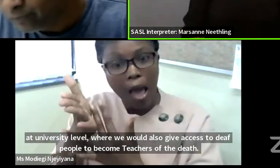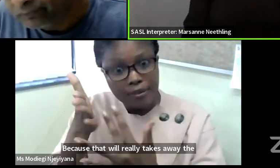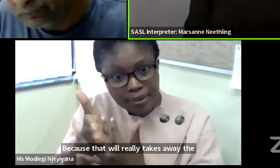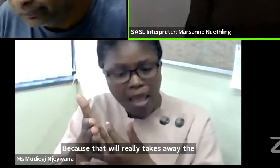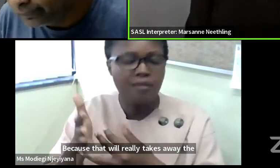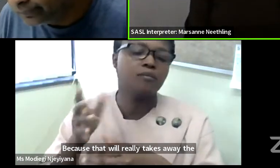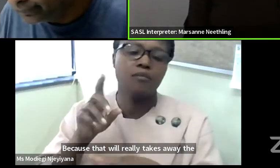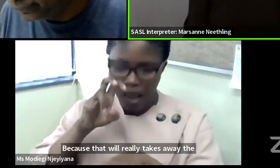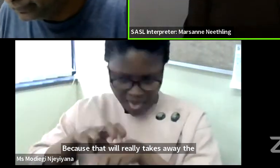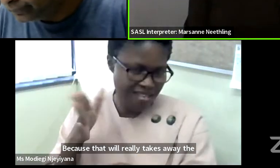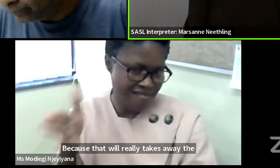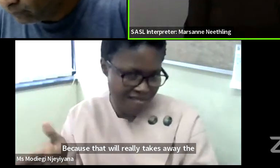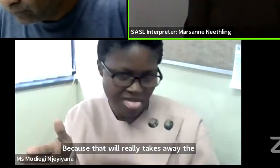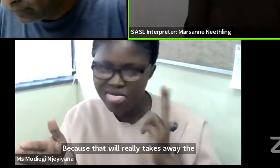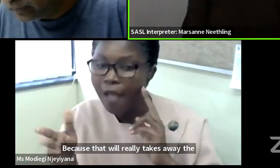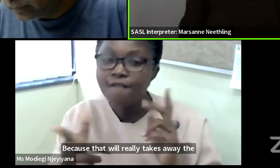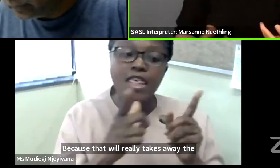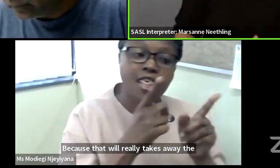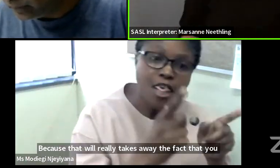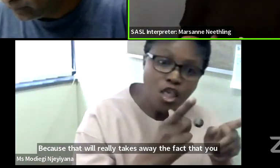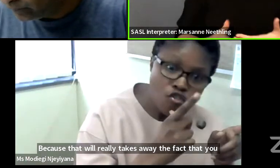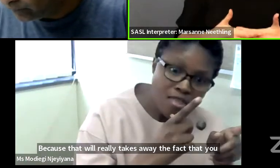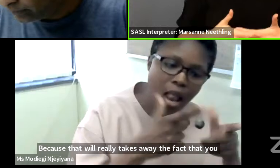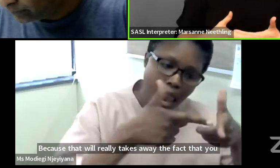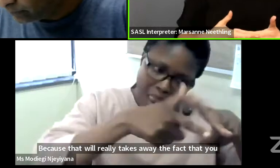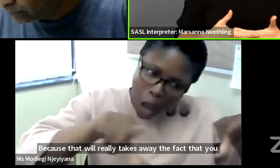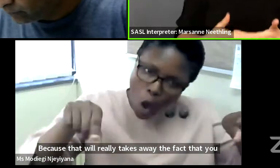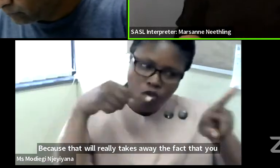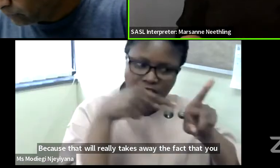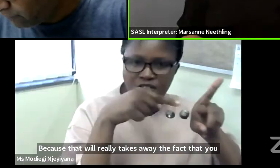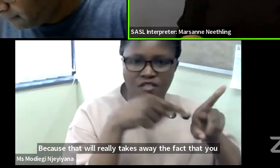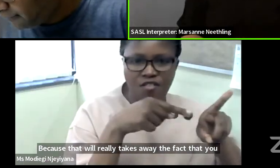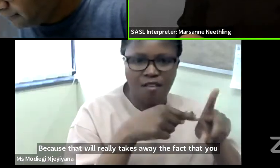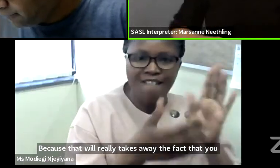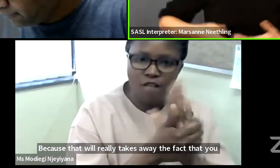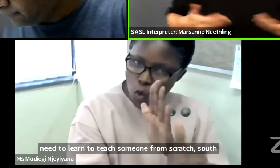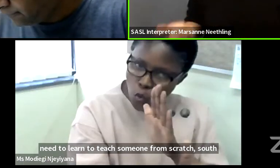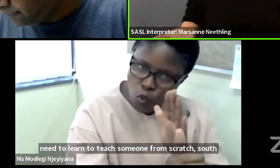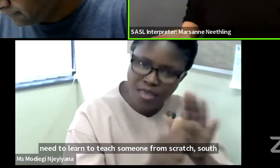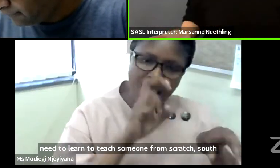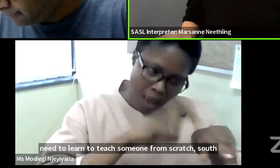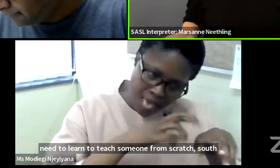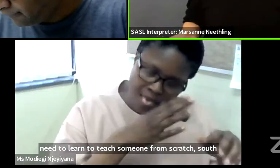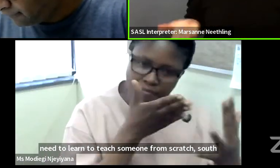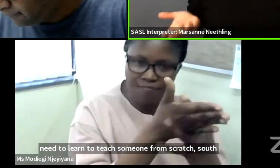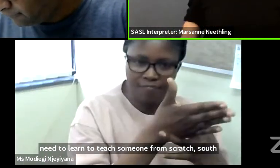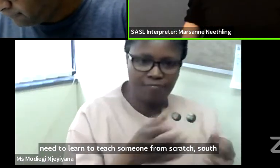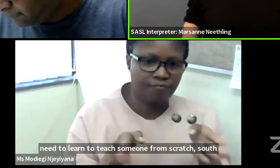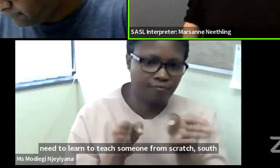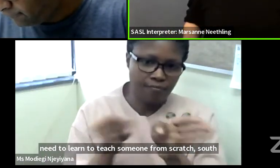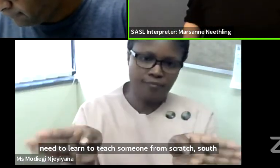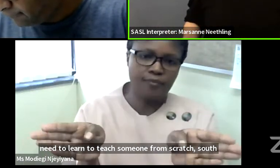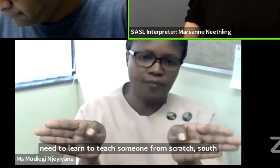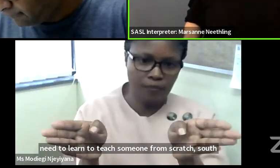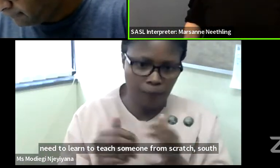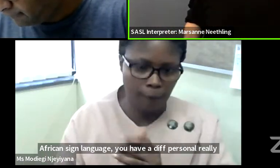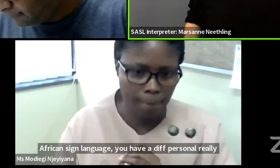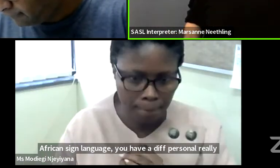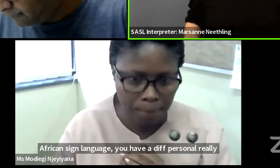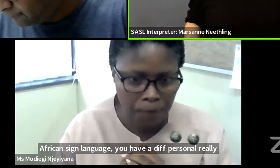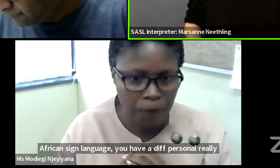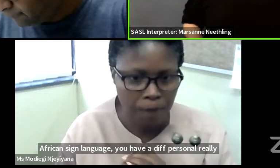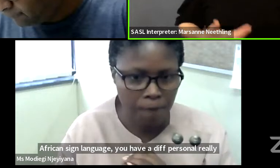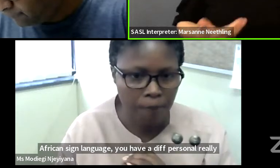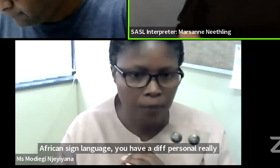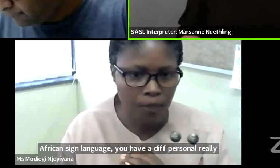the fact that you need to learn to teach someone from scratch South African Sign Language. You have a deaf person who already is fluent in South African